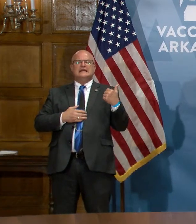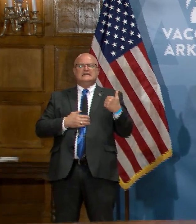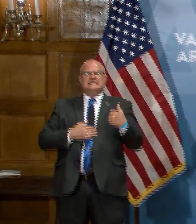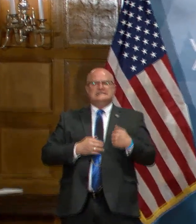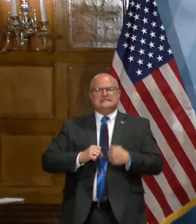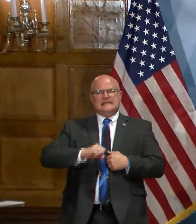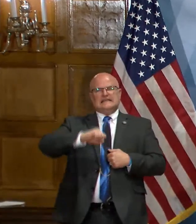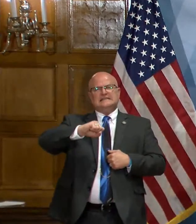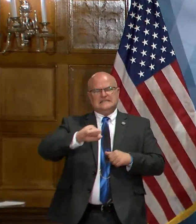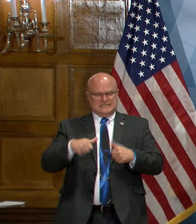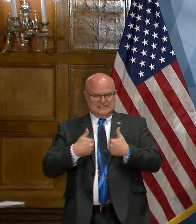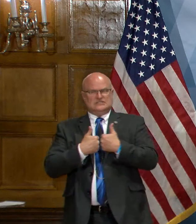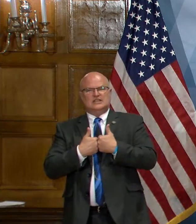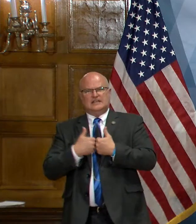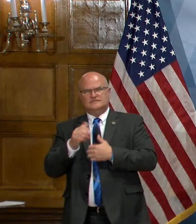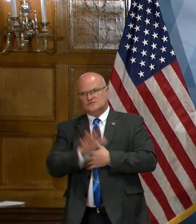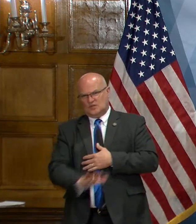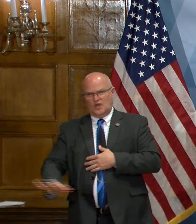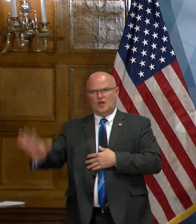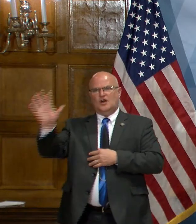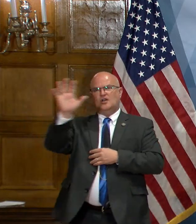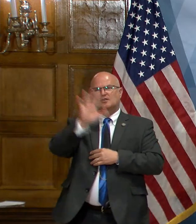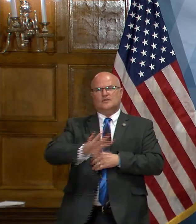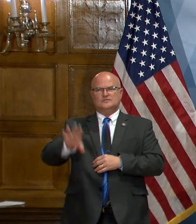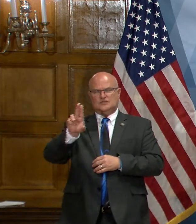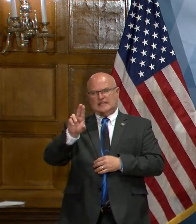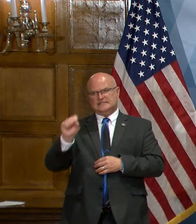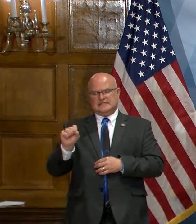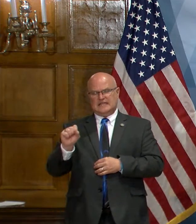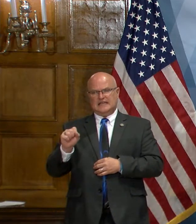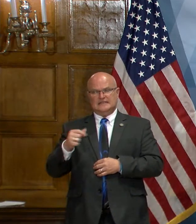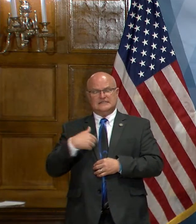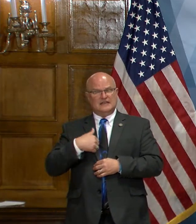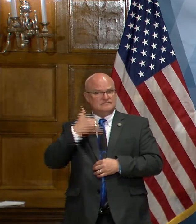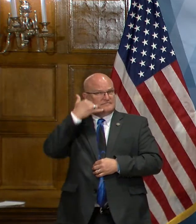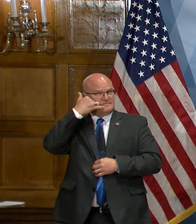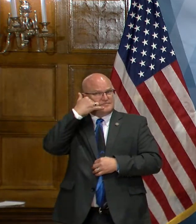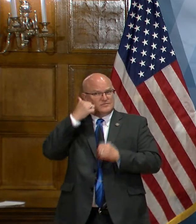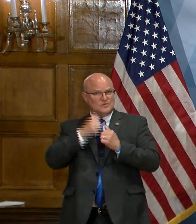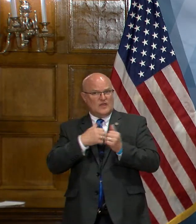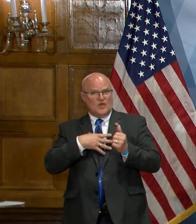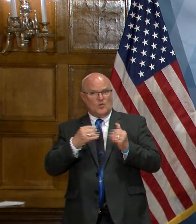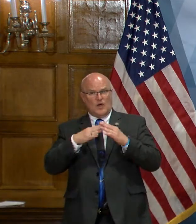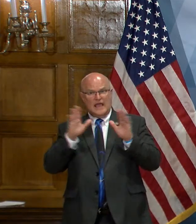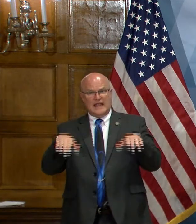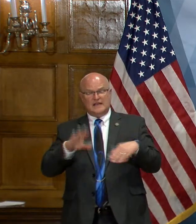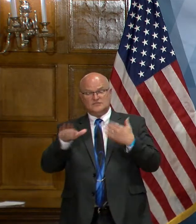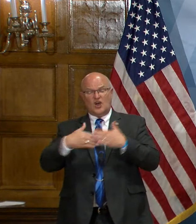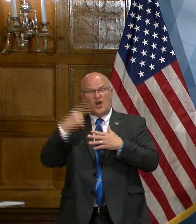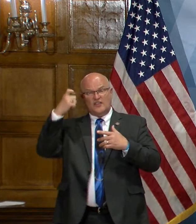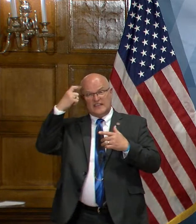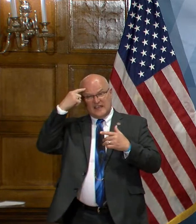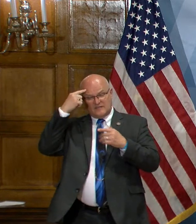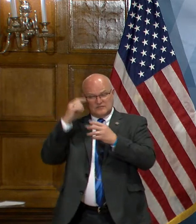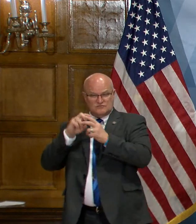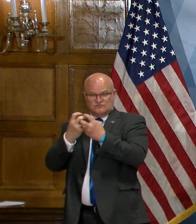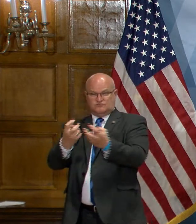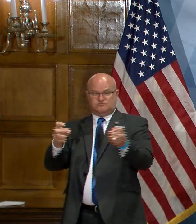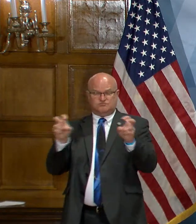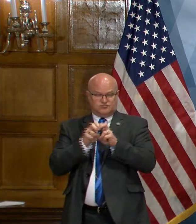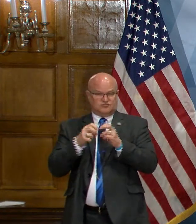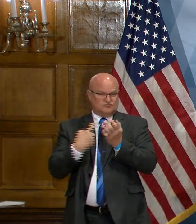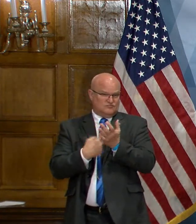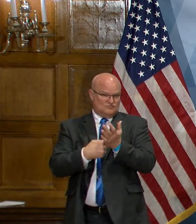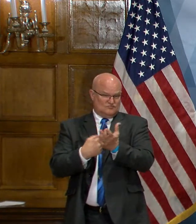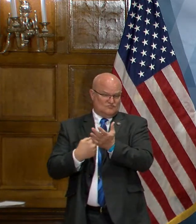is a challenge all across the United States. I was on a call today with the White House, but all the governors are on there, so I've heard from the